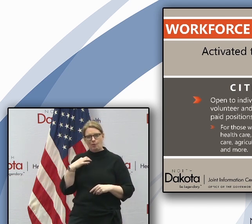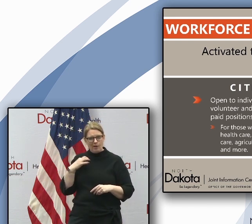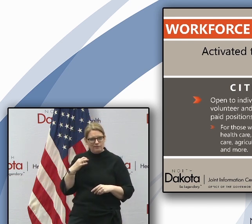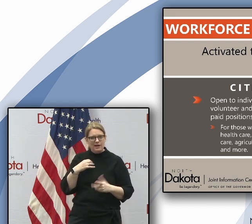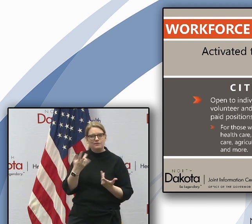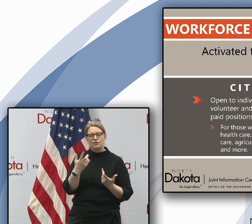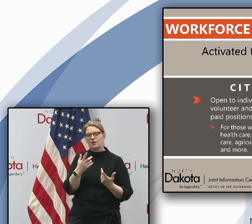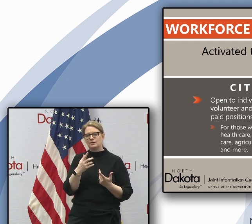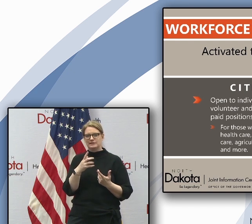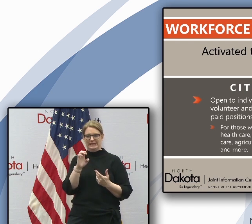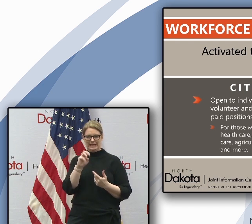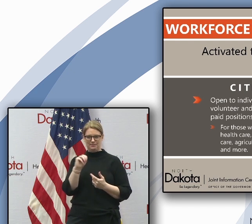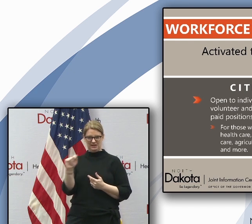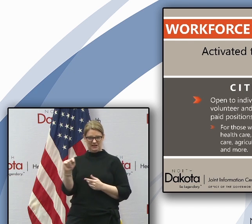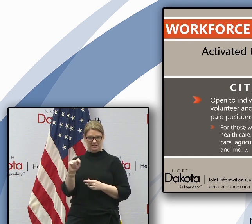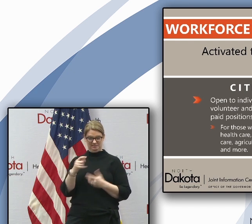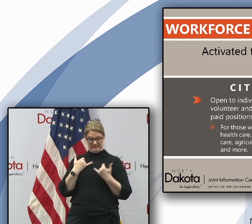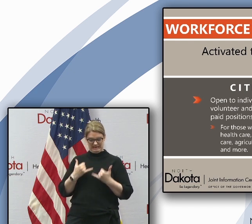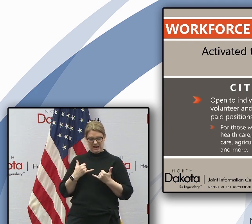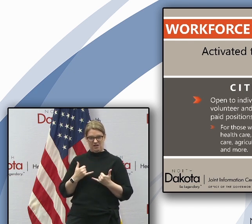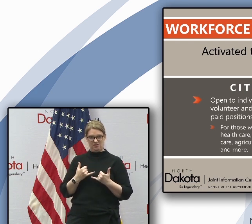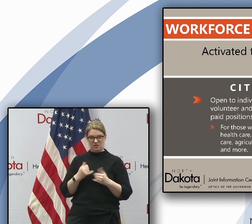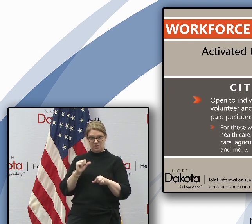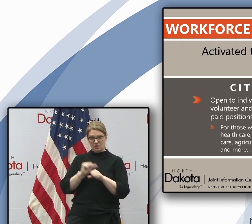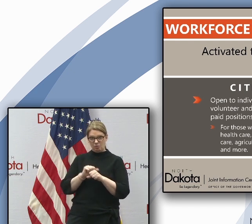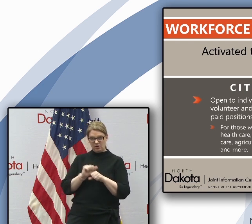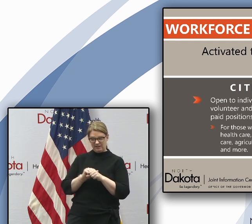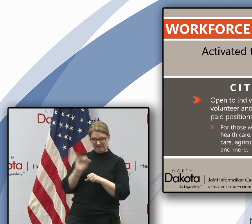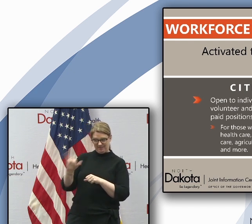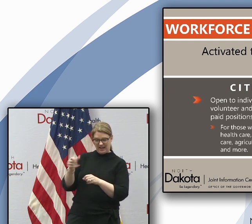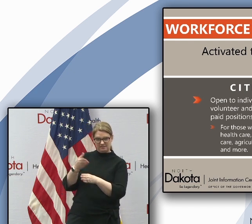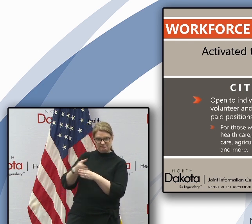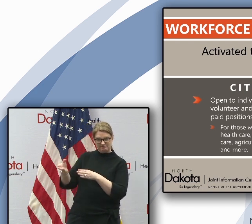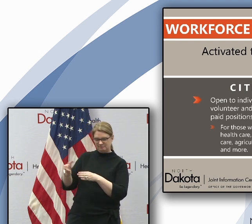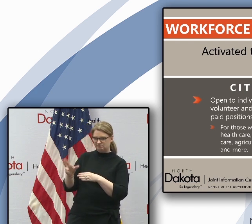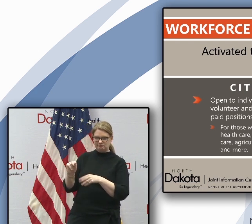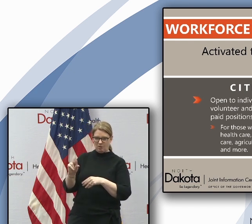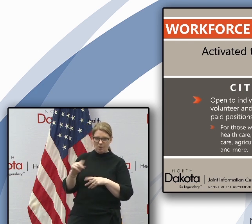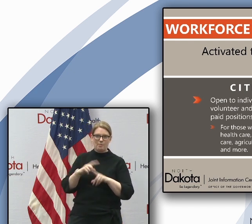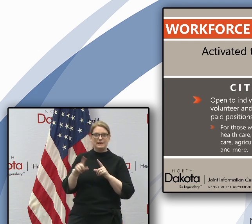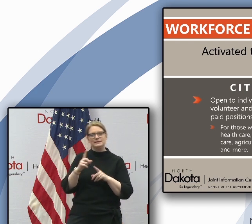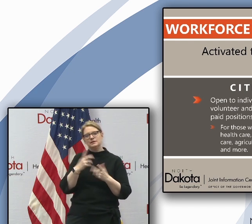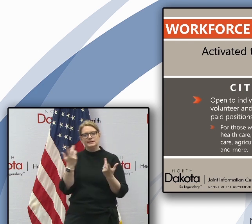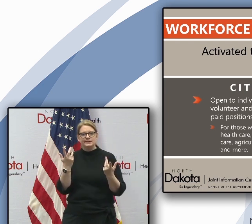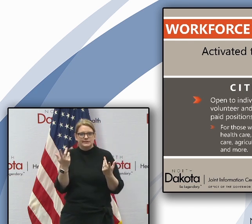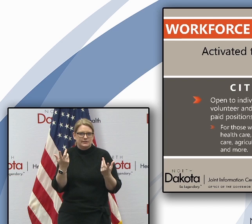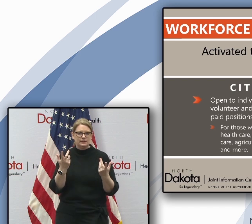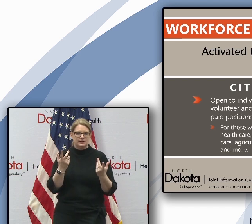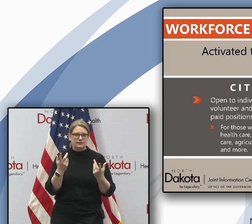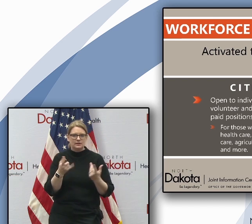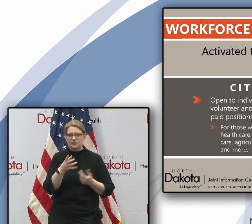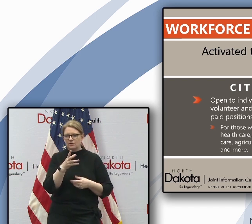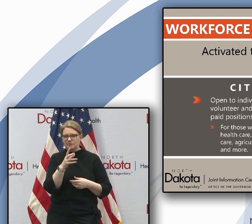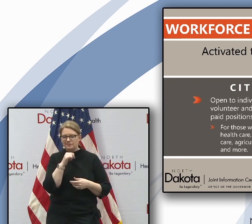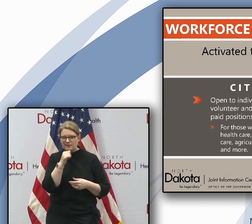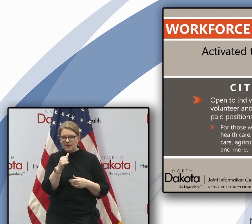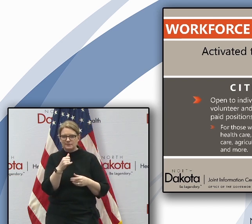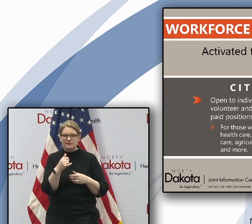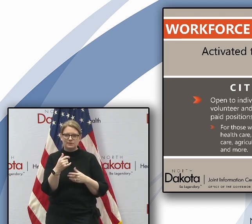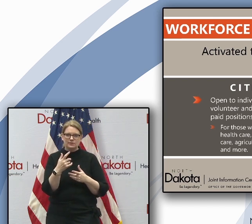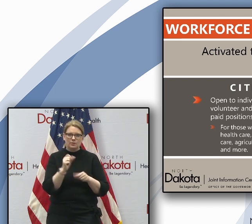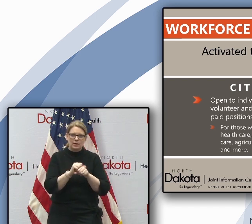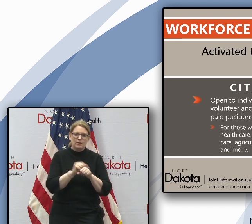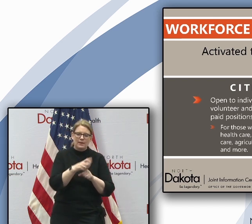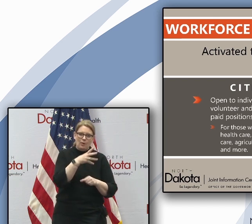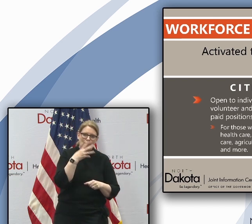not currently working in any kind of role. with the rural ambulance system or